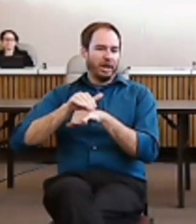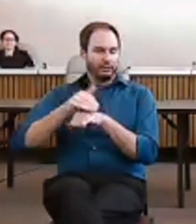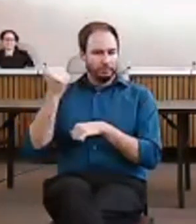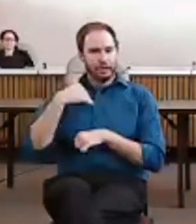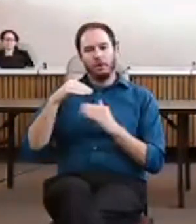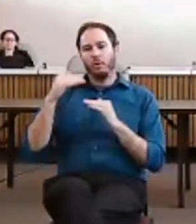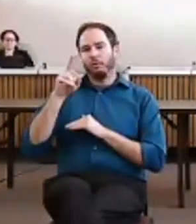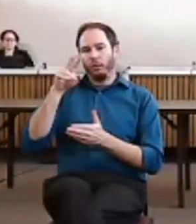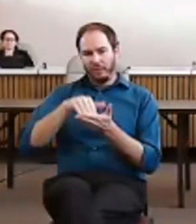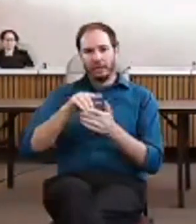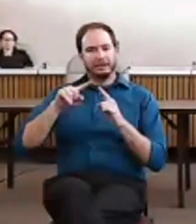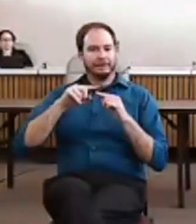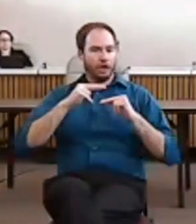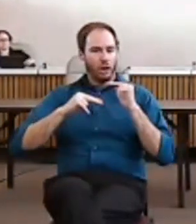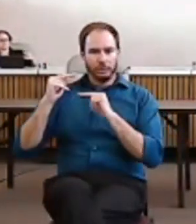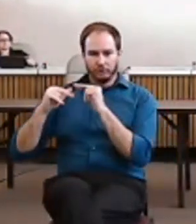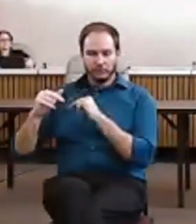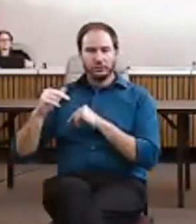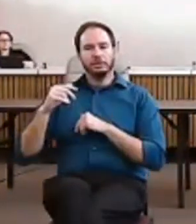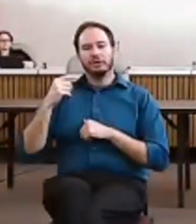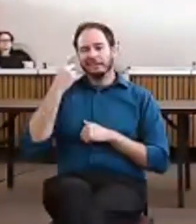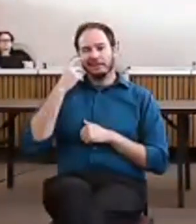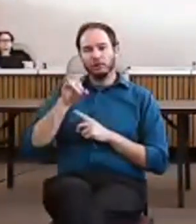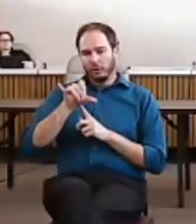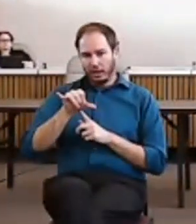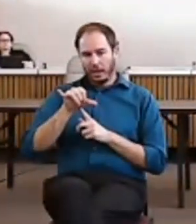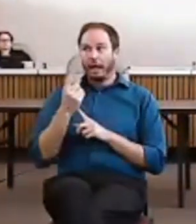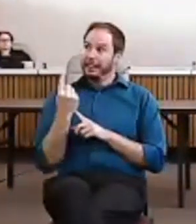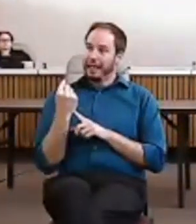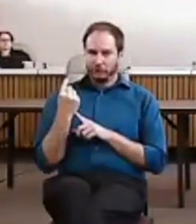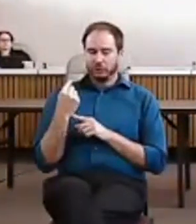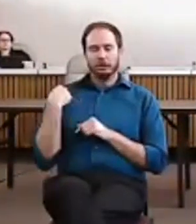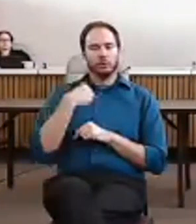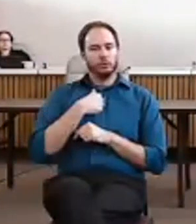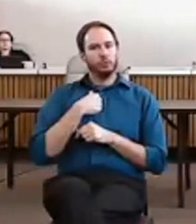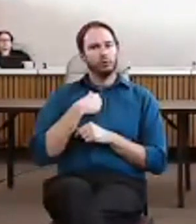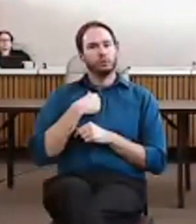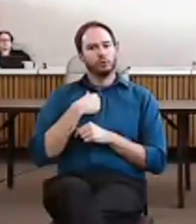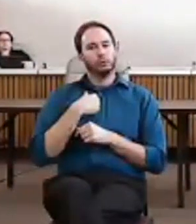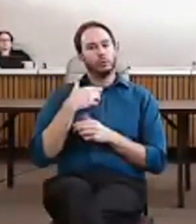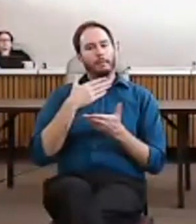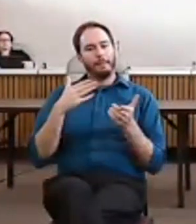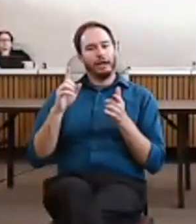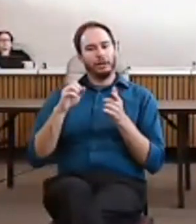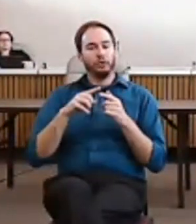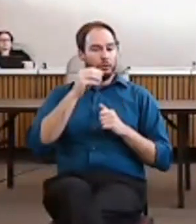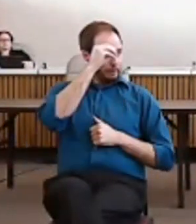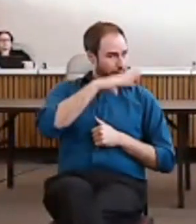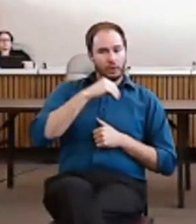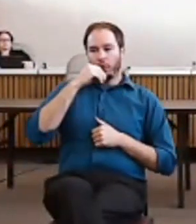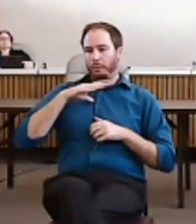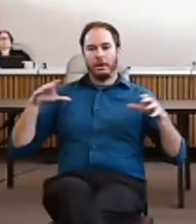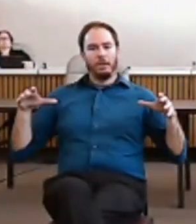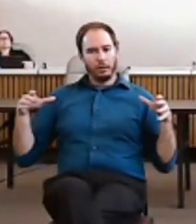lodges. And in the last year of July, we approved to merge the women and the men all into